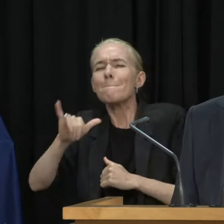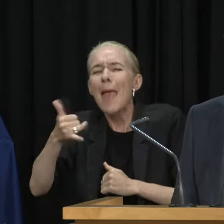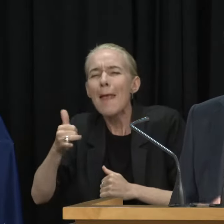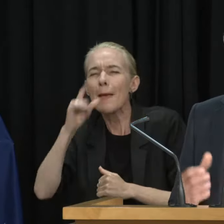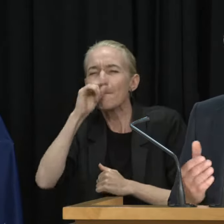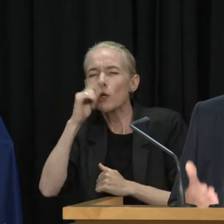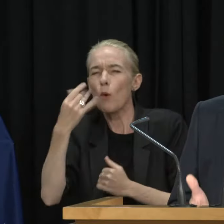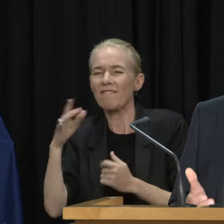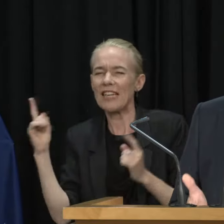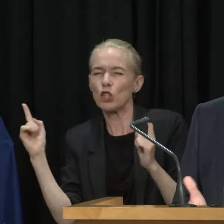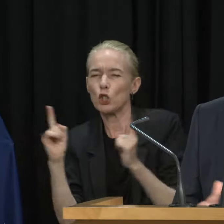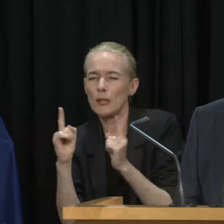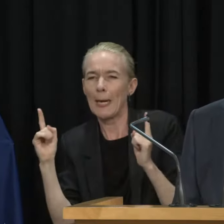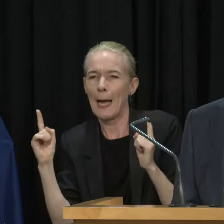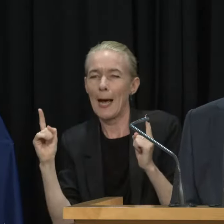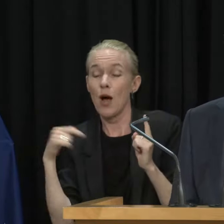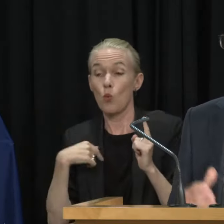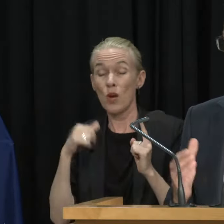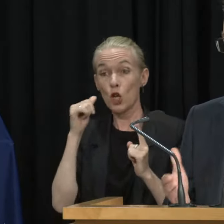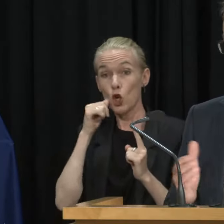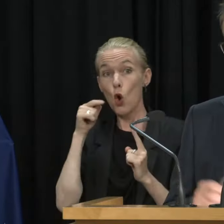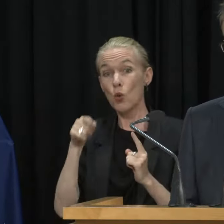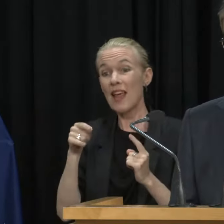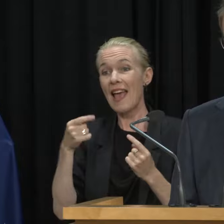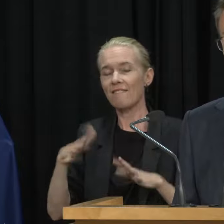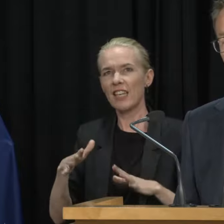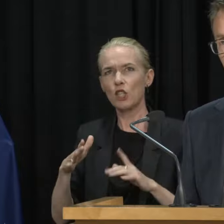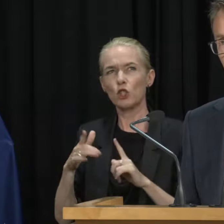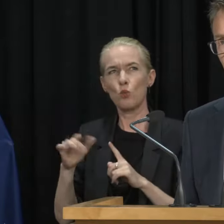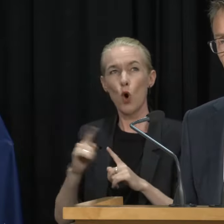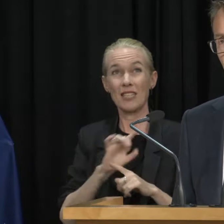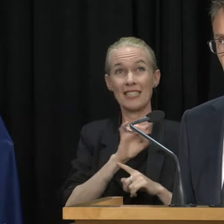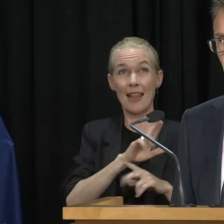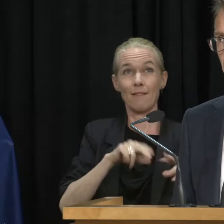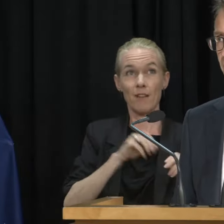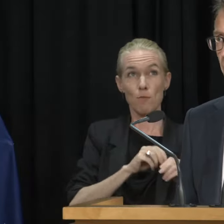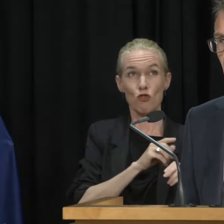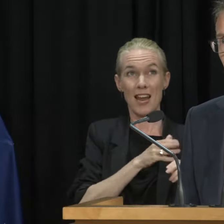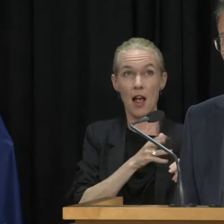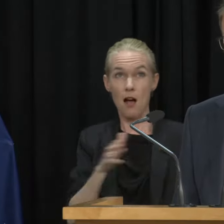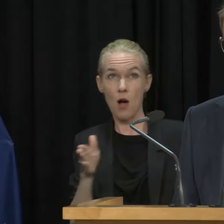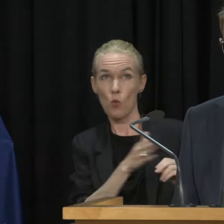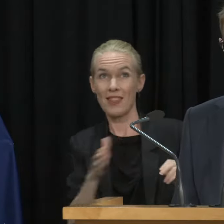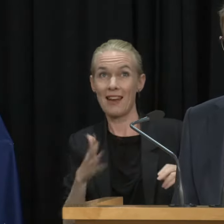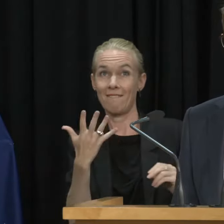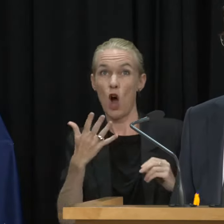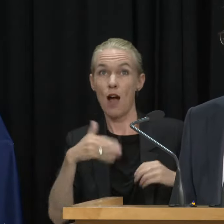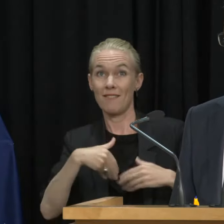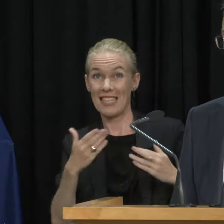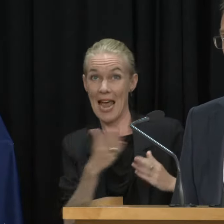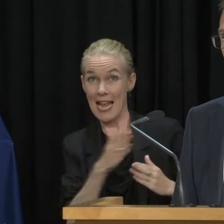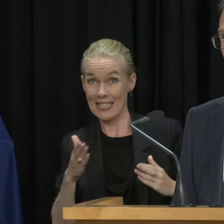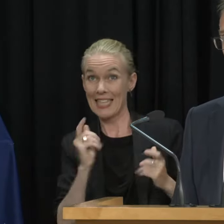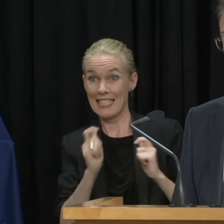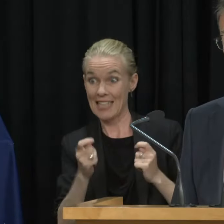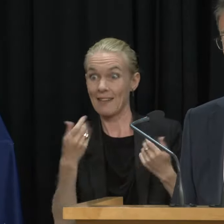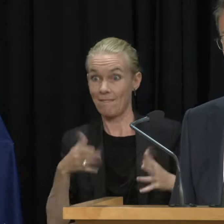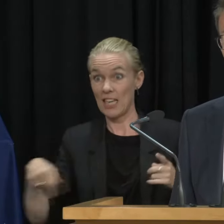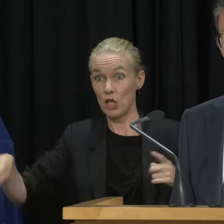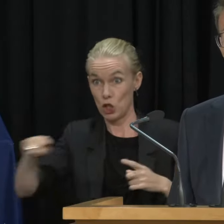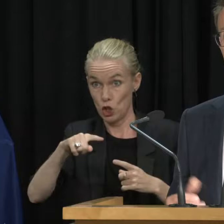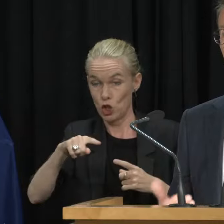went back after day 5 of that original exposure on the 10th of February. However, we want to be sure